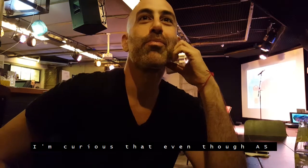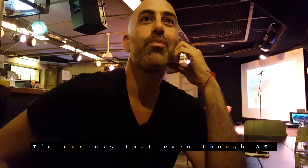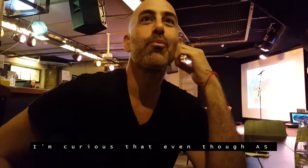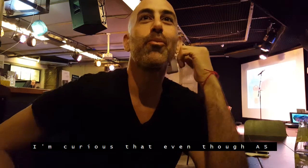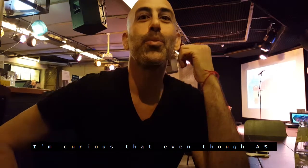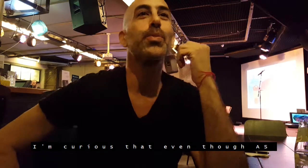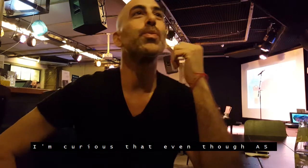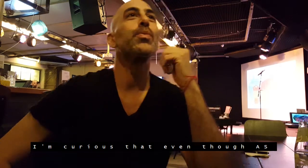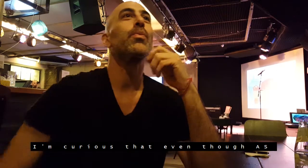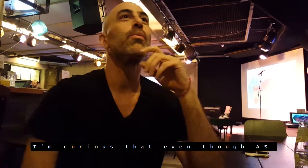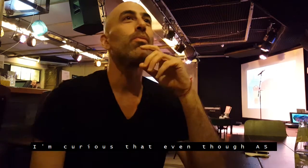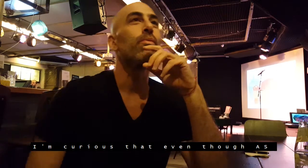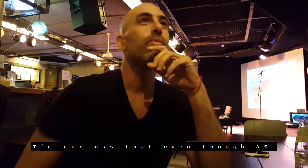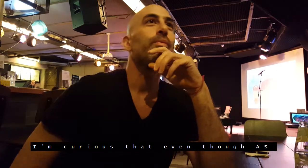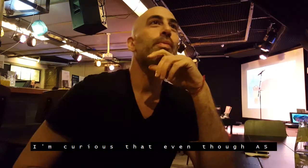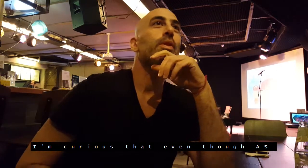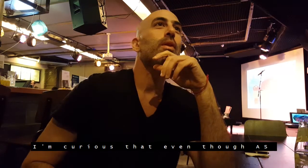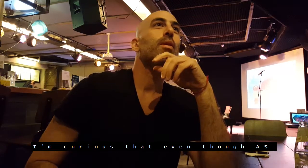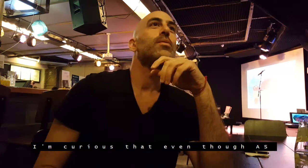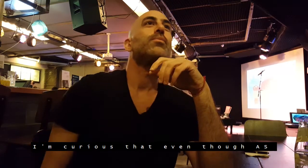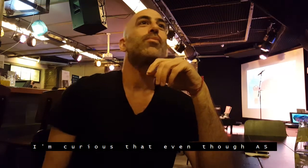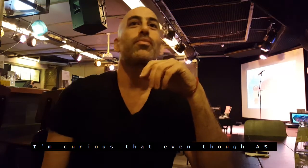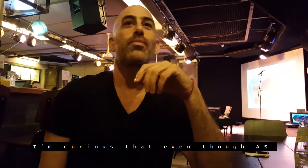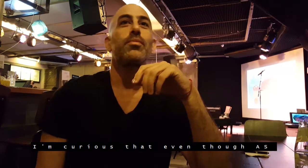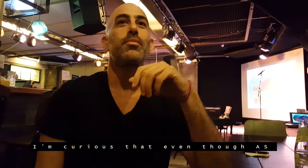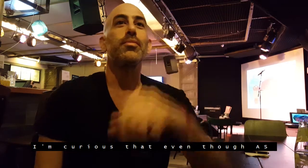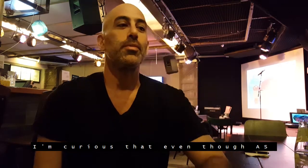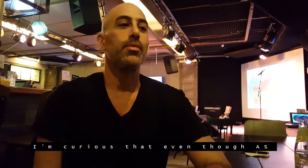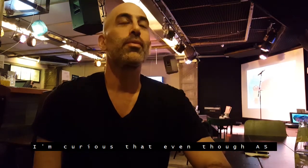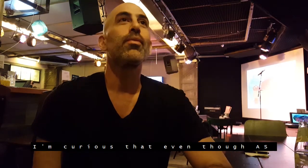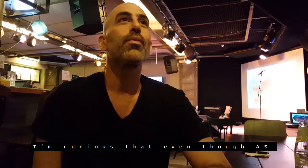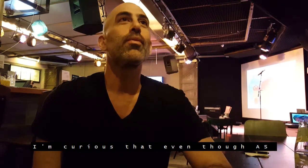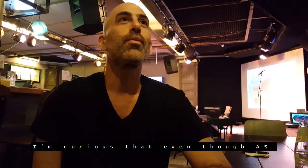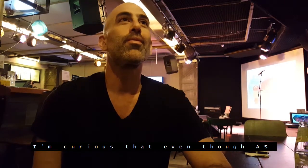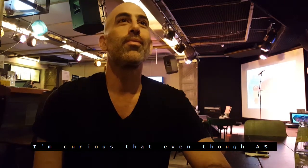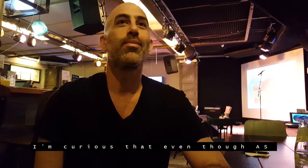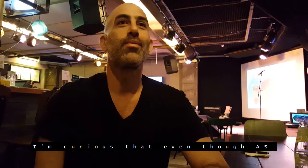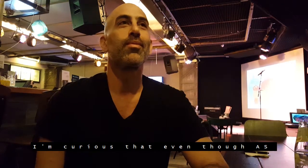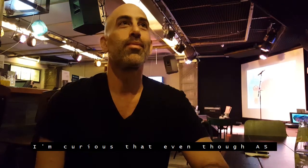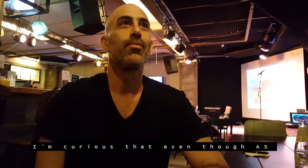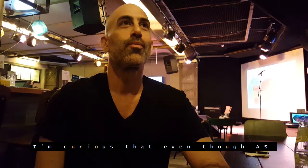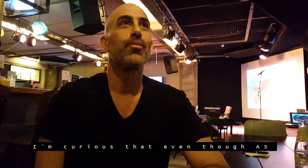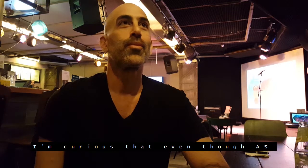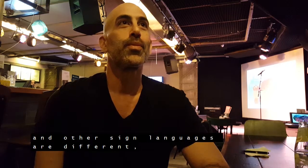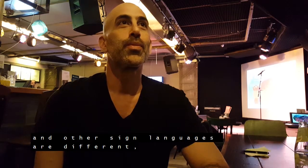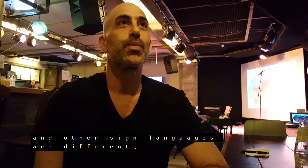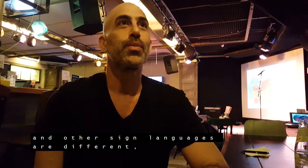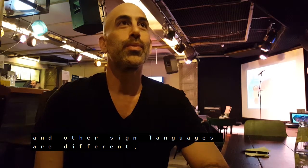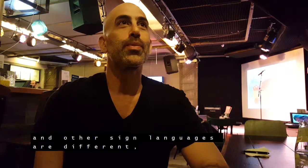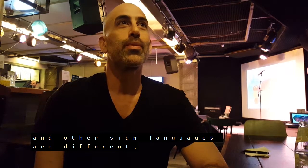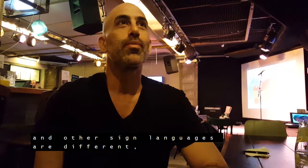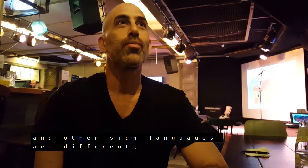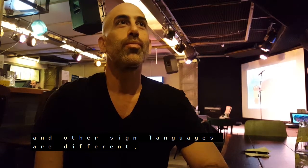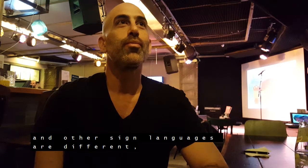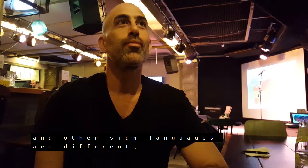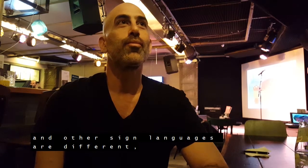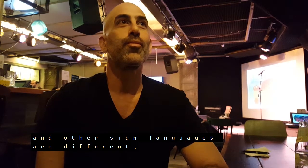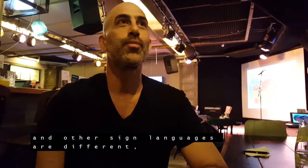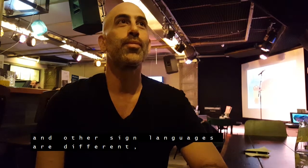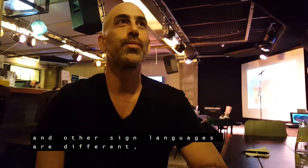curious that that even though American Sign Language and other sign languages are different, this is